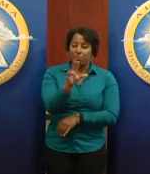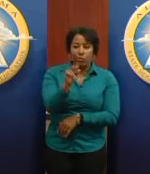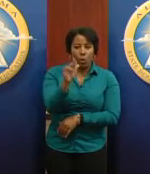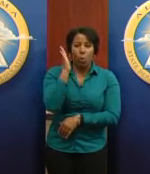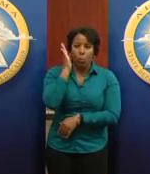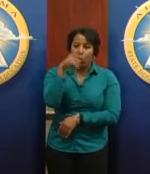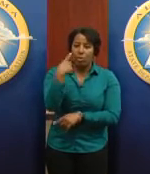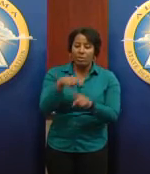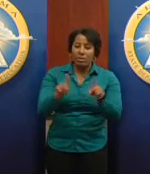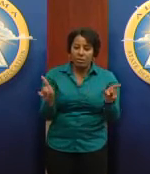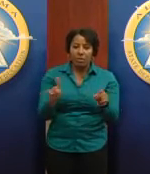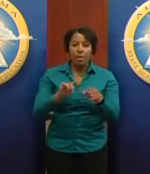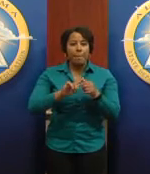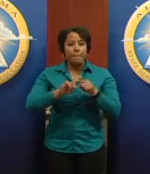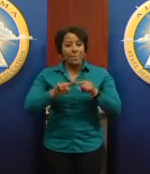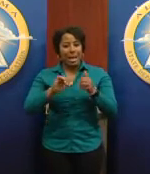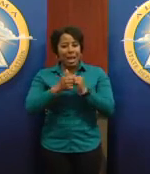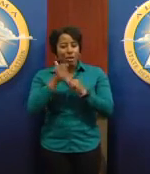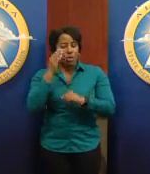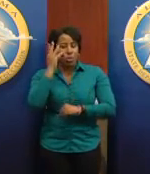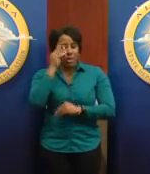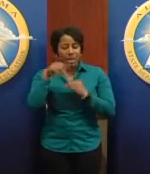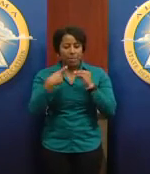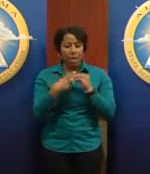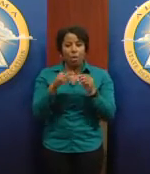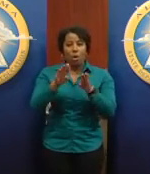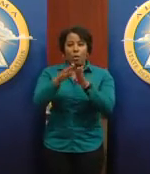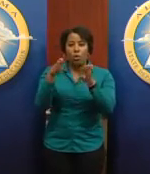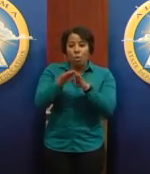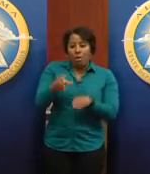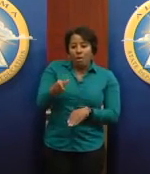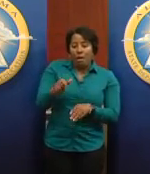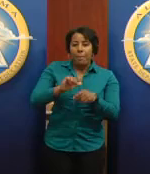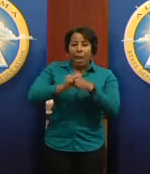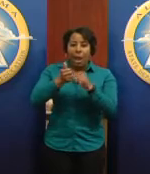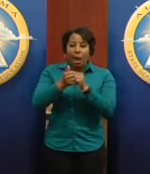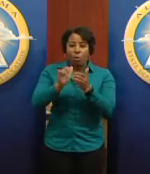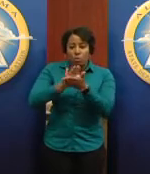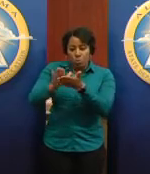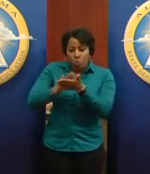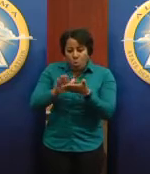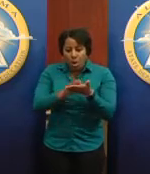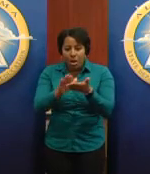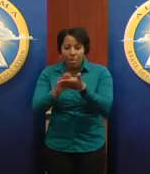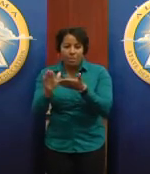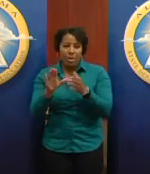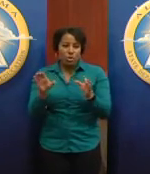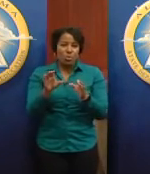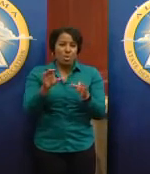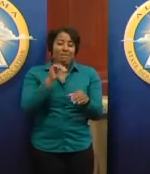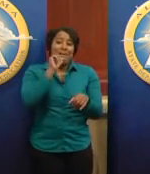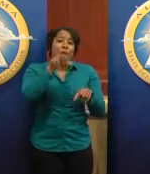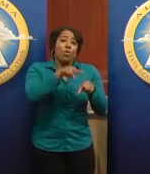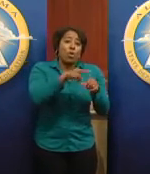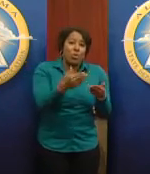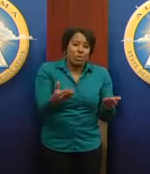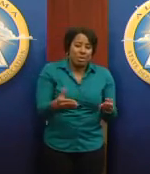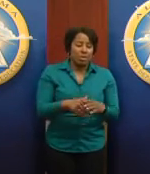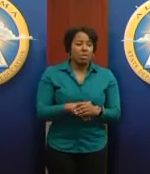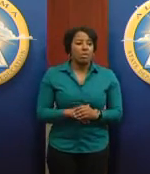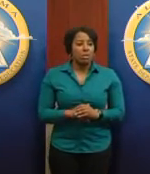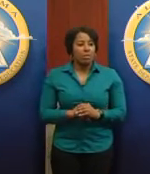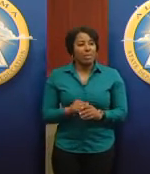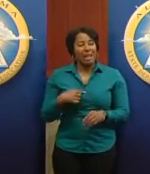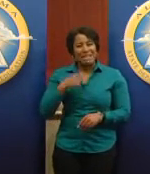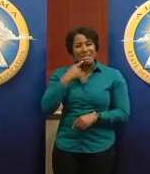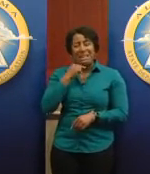how do you think about wiping down those doorknobs and doing things that are not normal? Now, many of these, I say